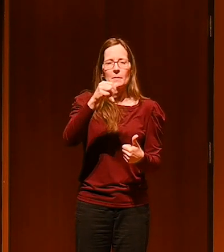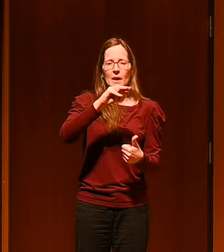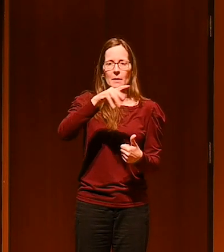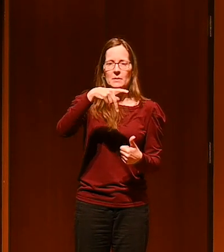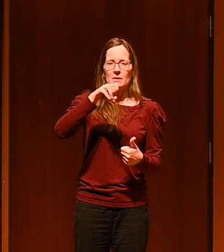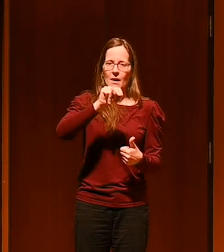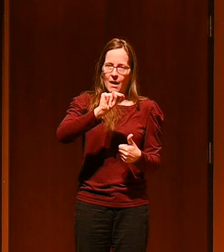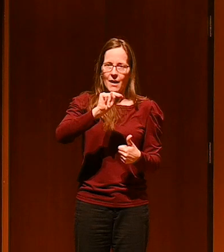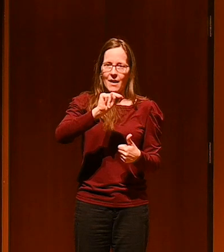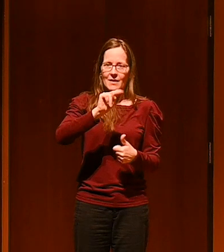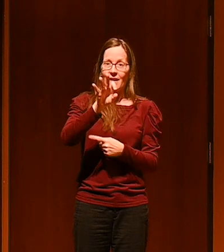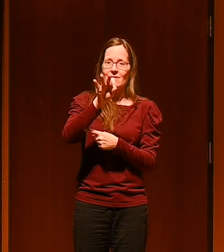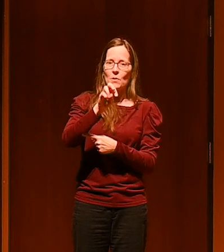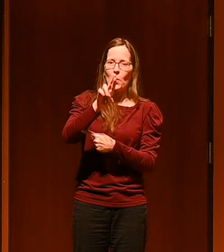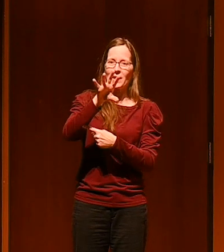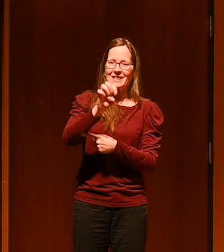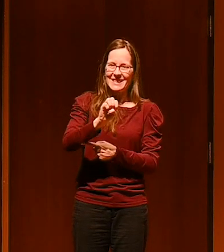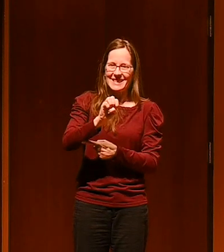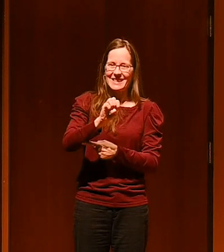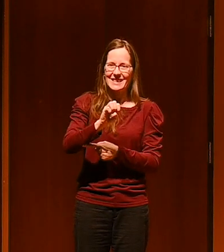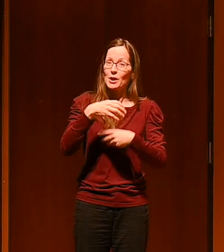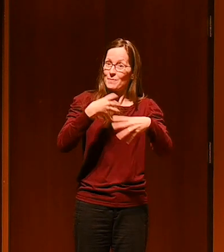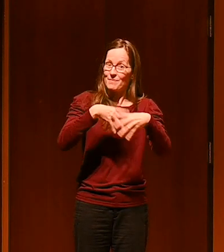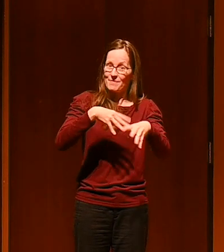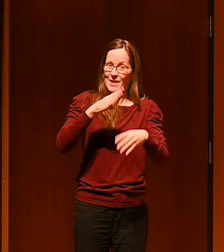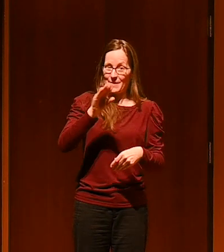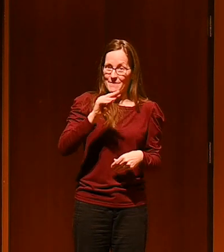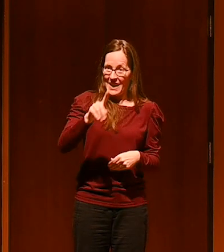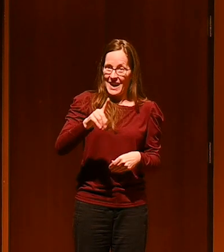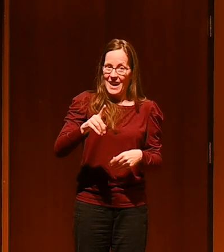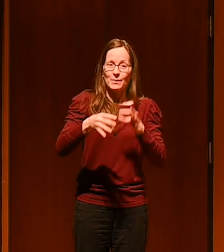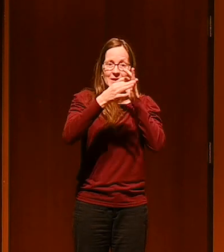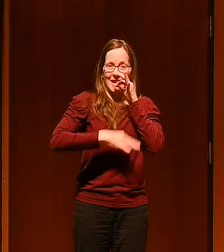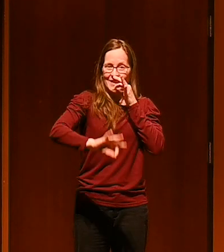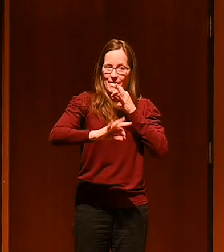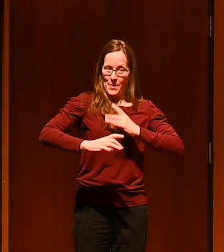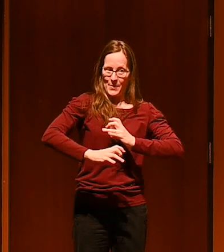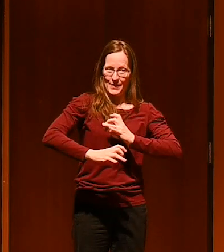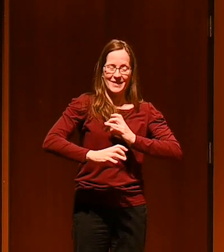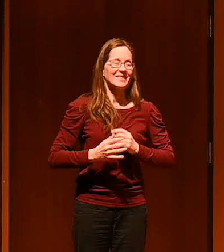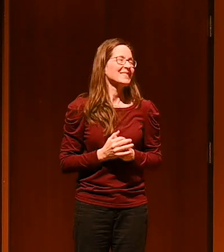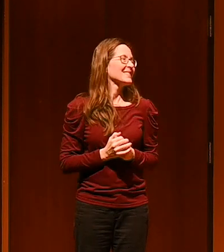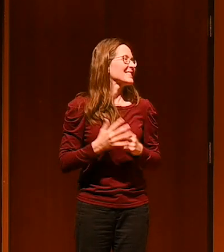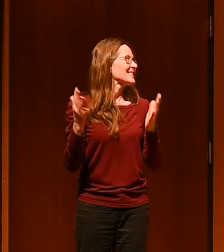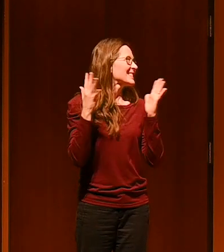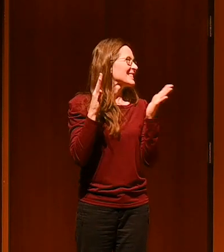which is their marching band, playing the alto saxophone. And